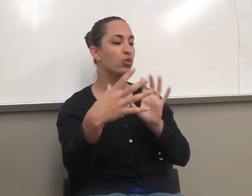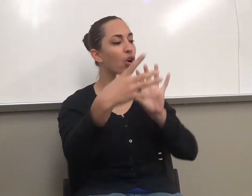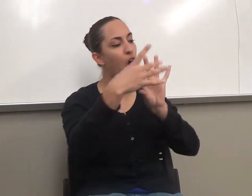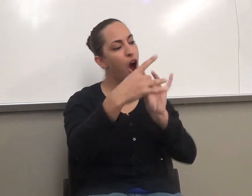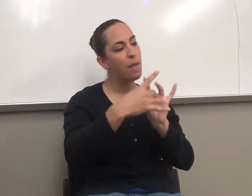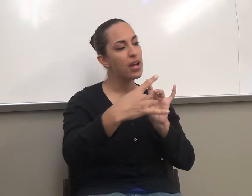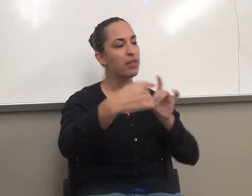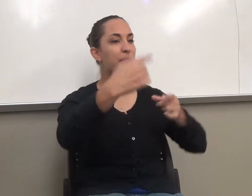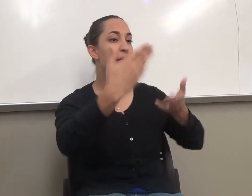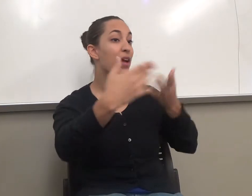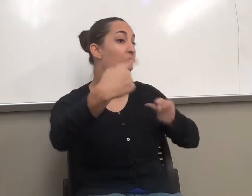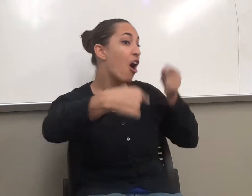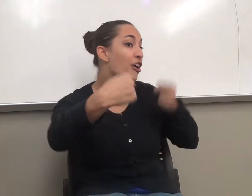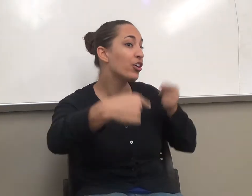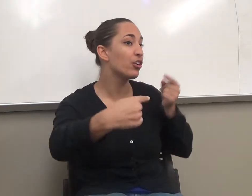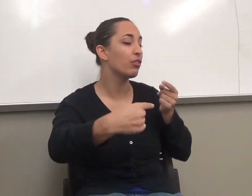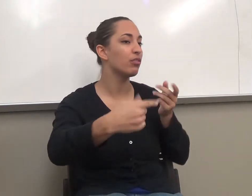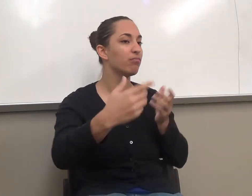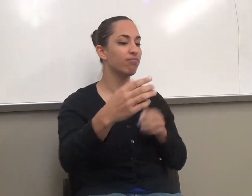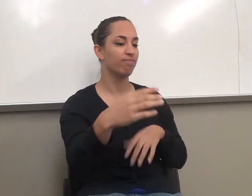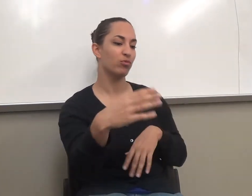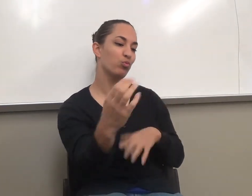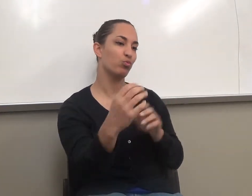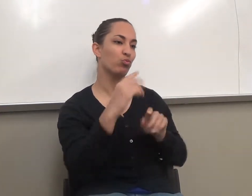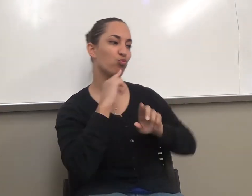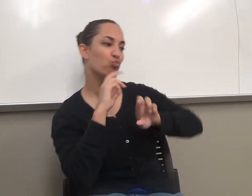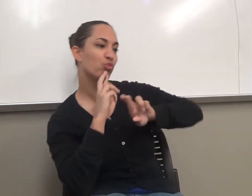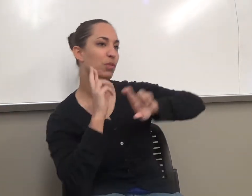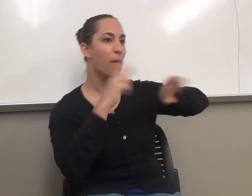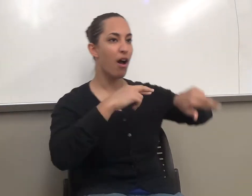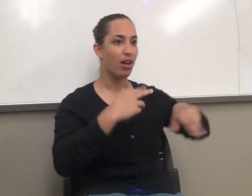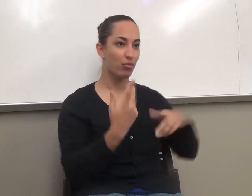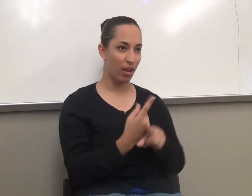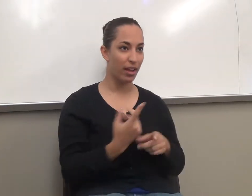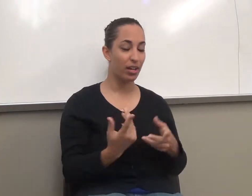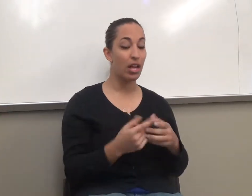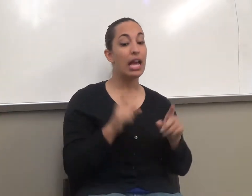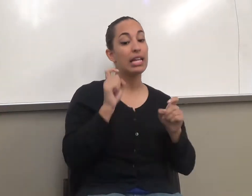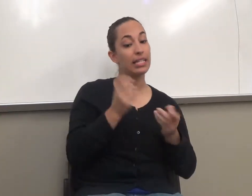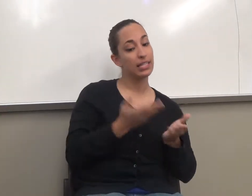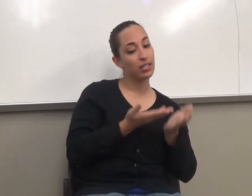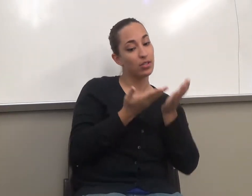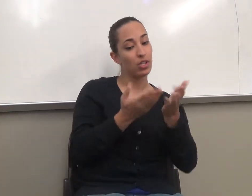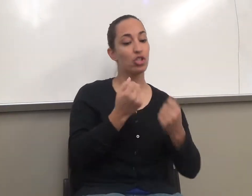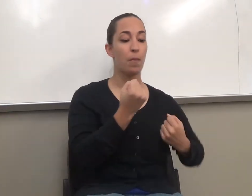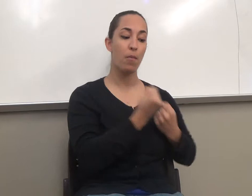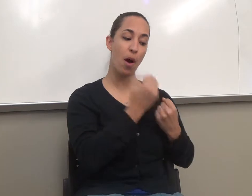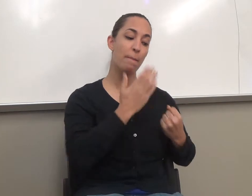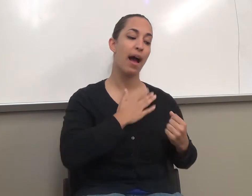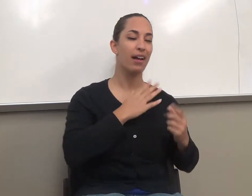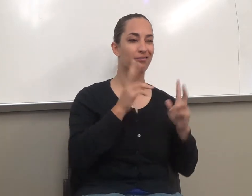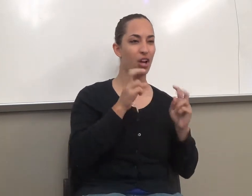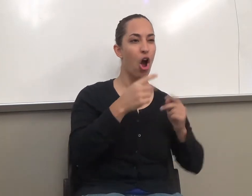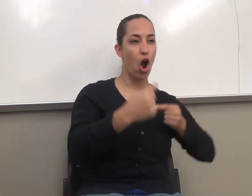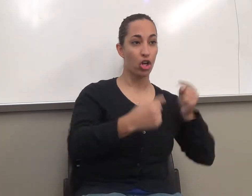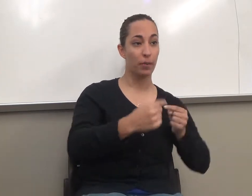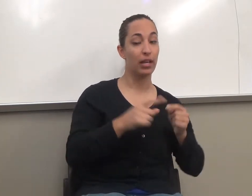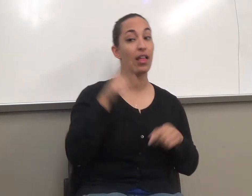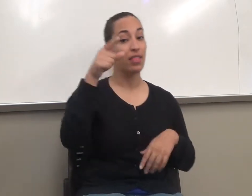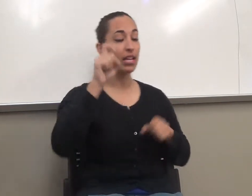with you about. And like I said, you need to support your argument, they need to support their argument. But if somebody is